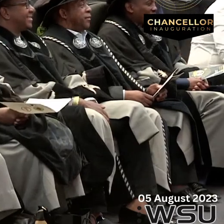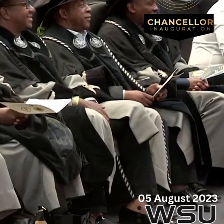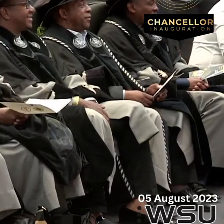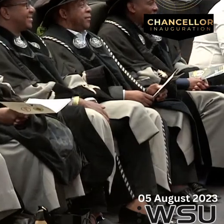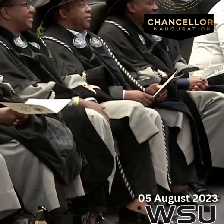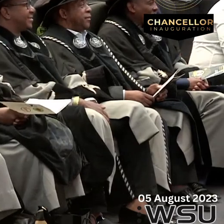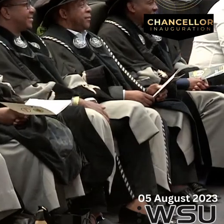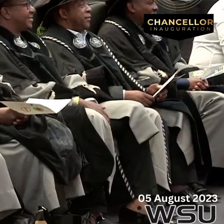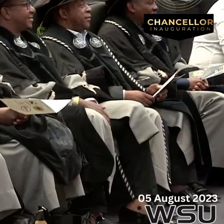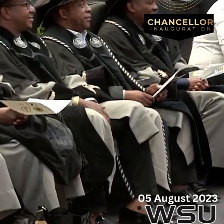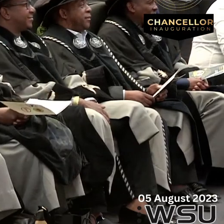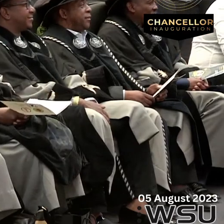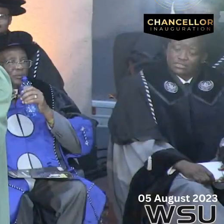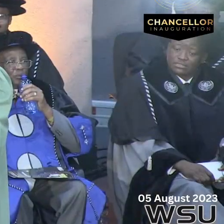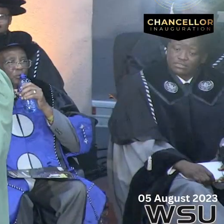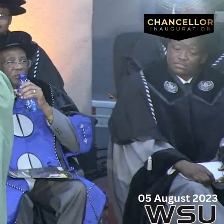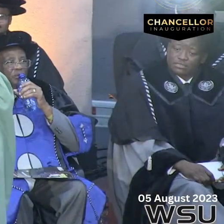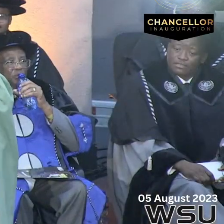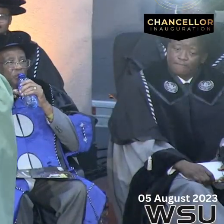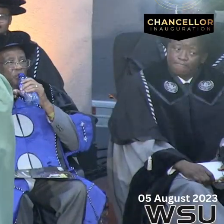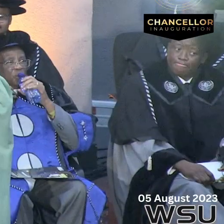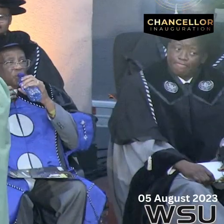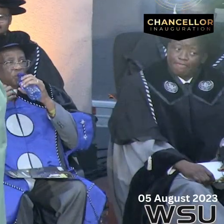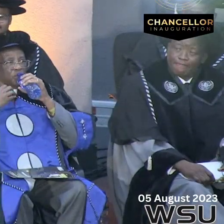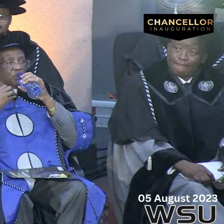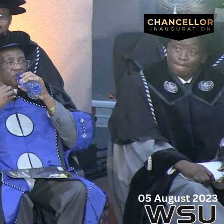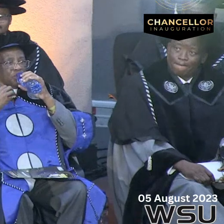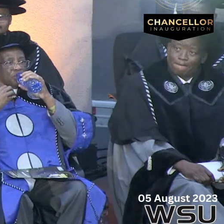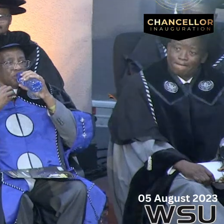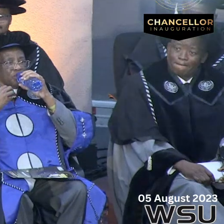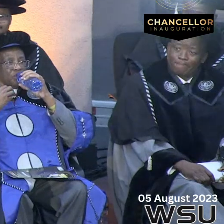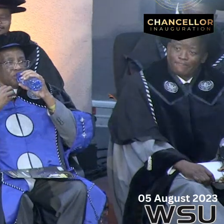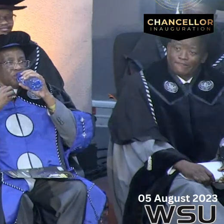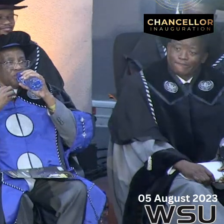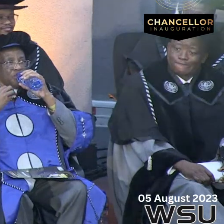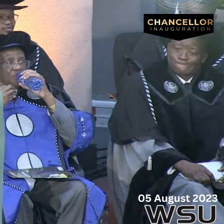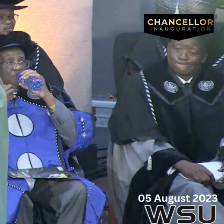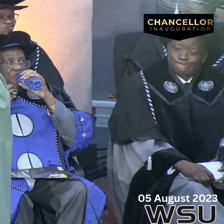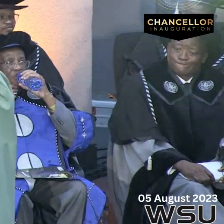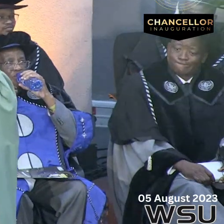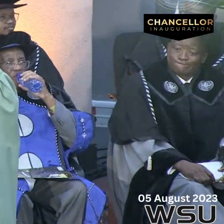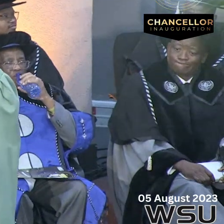Manen, nani manenegas, and now again, man tempo.